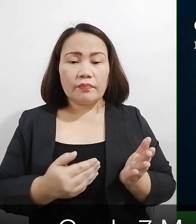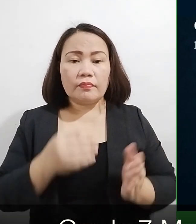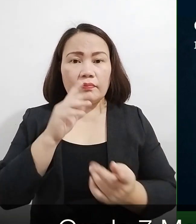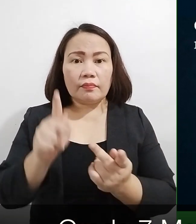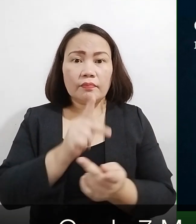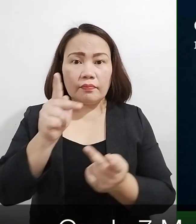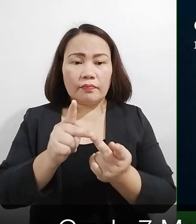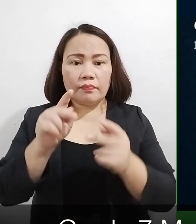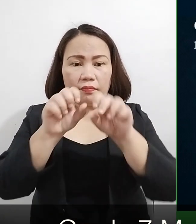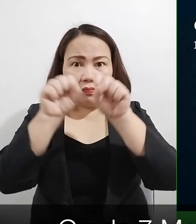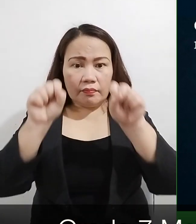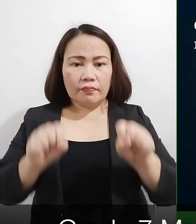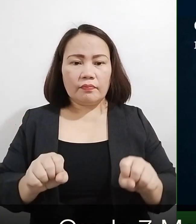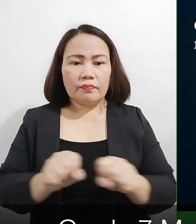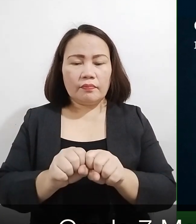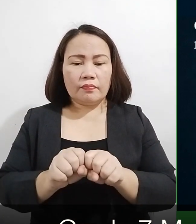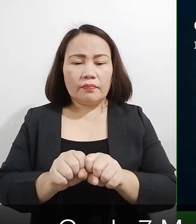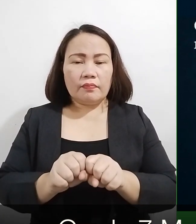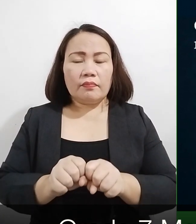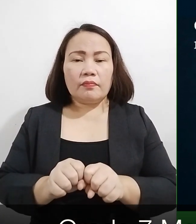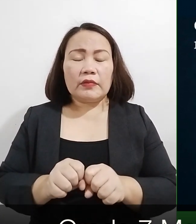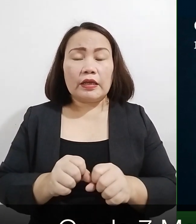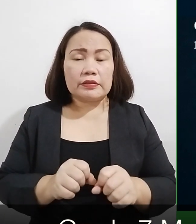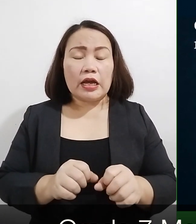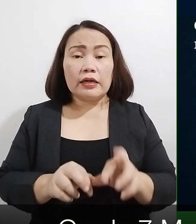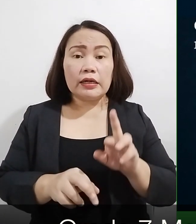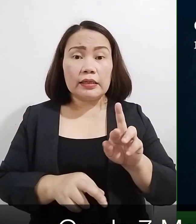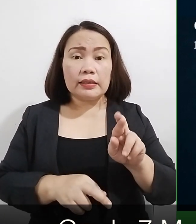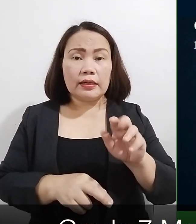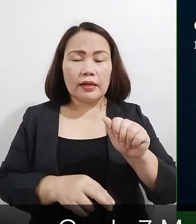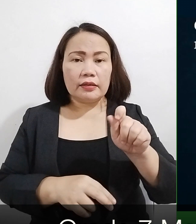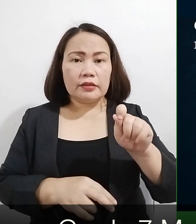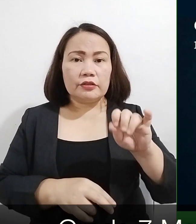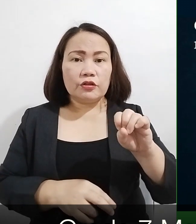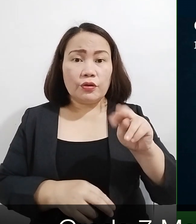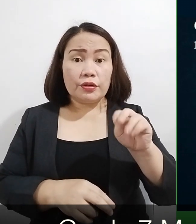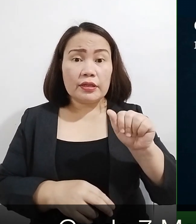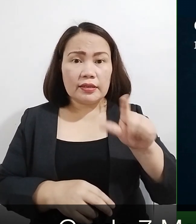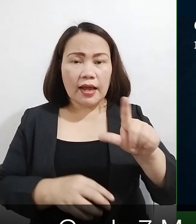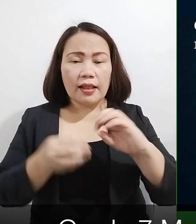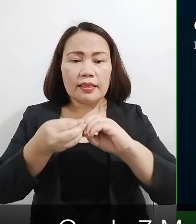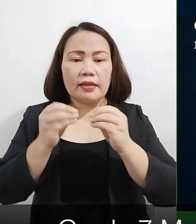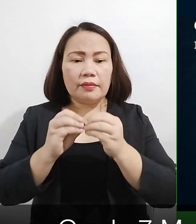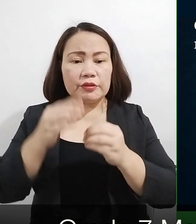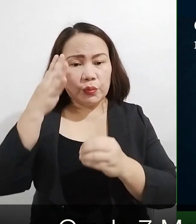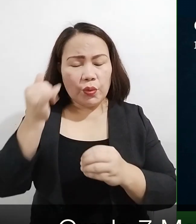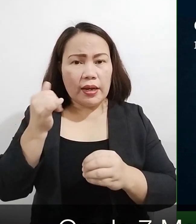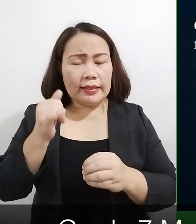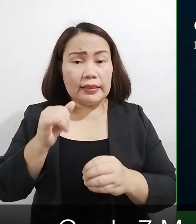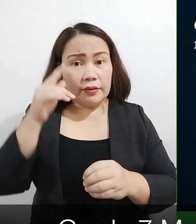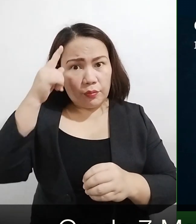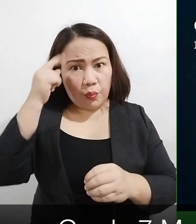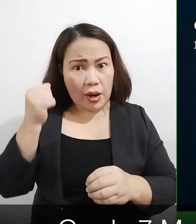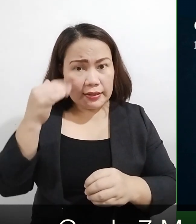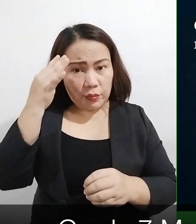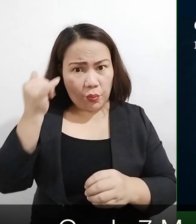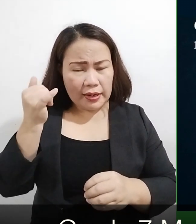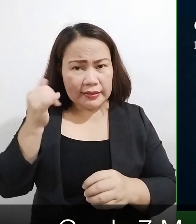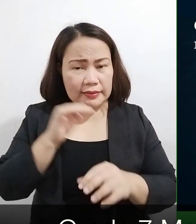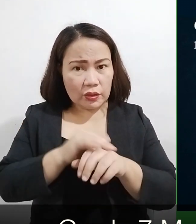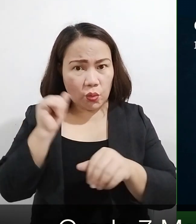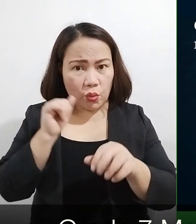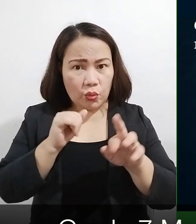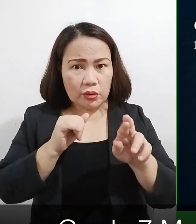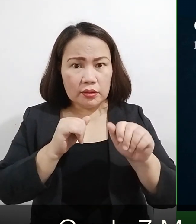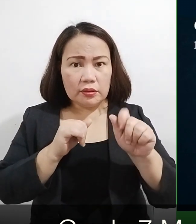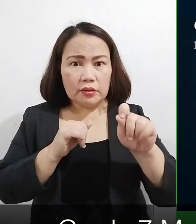natin ang square root nila, ang lumabas ay rational numbers. Why? Because, bakit ko nasabing rational numbers